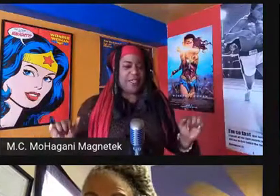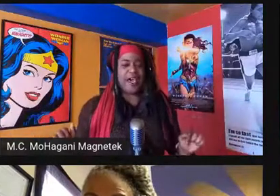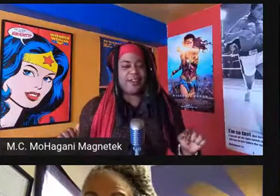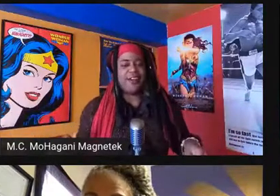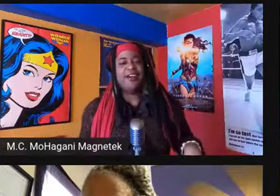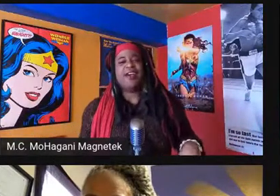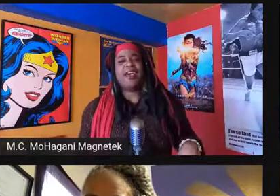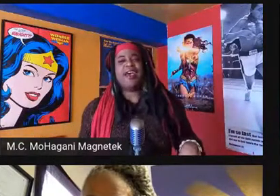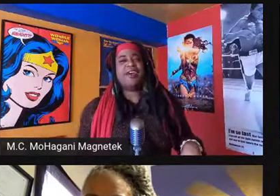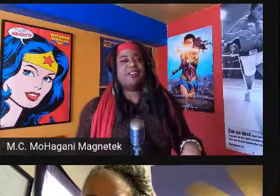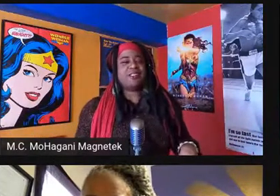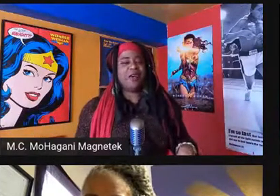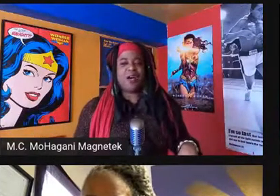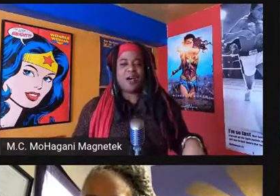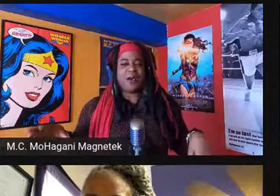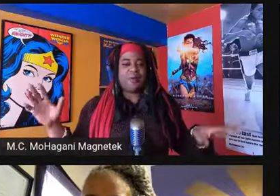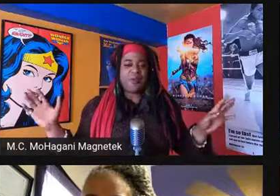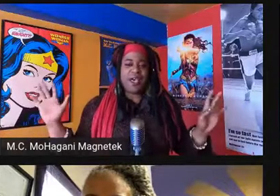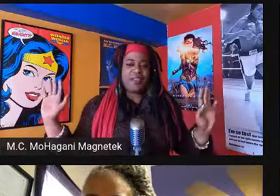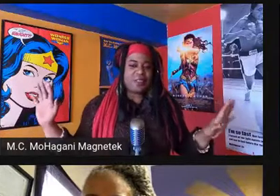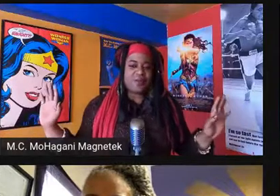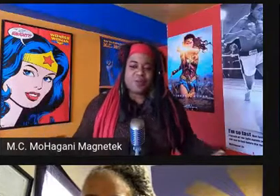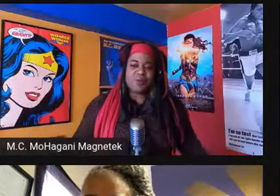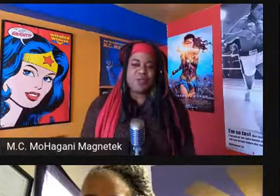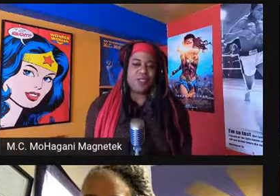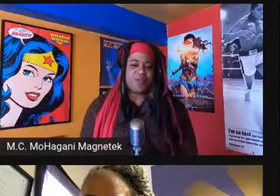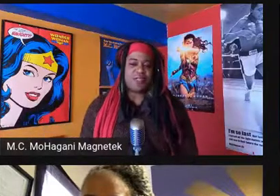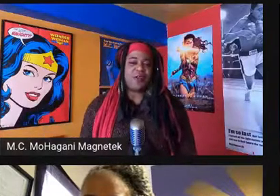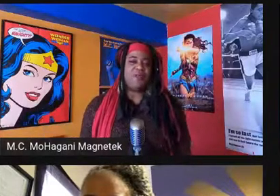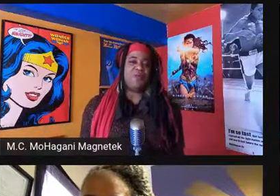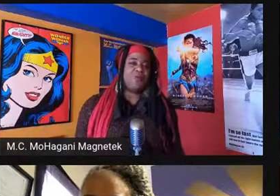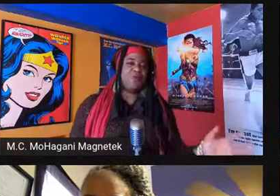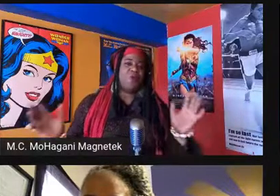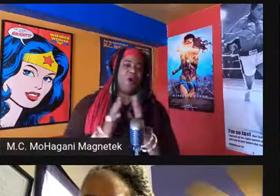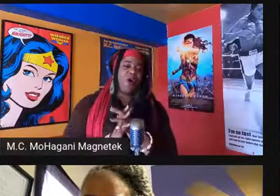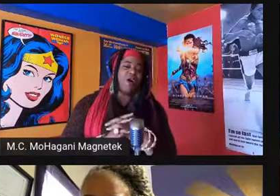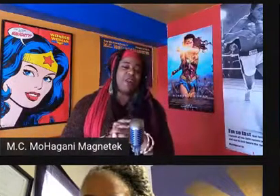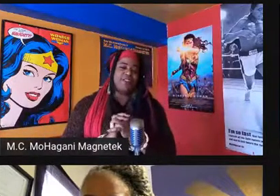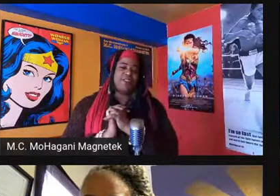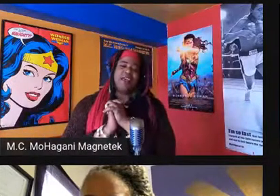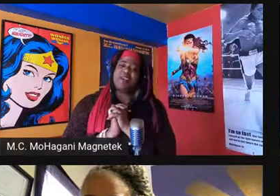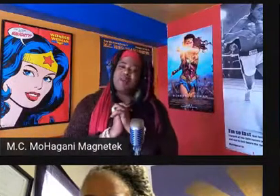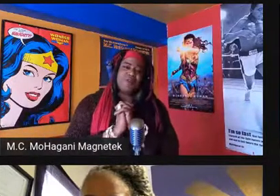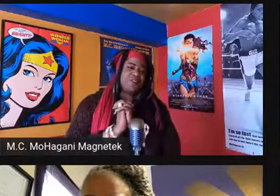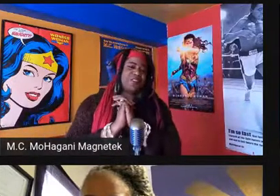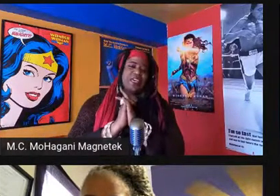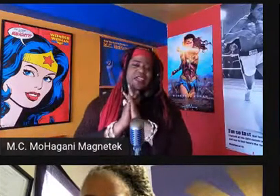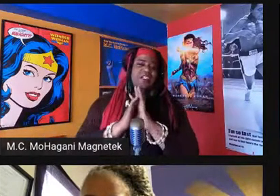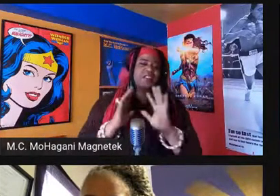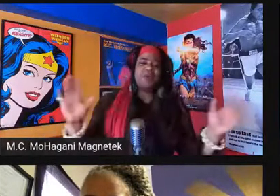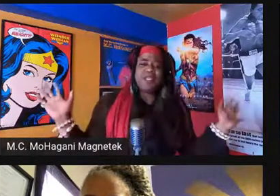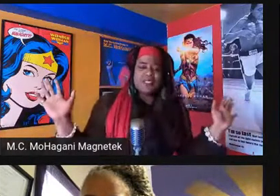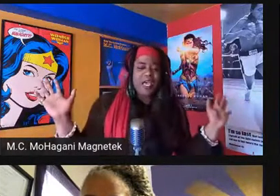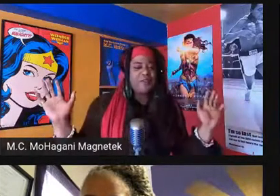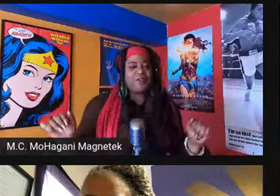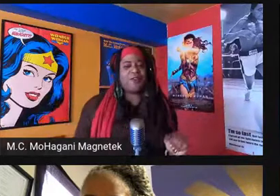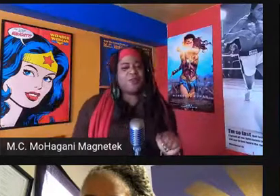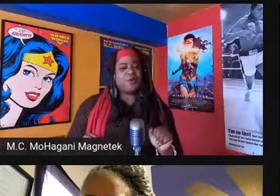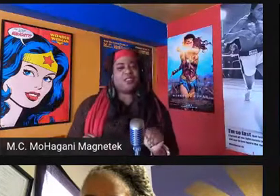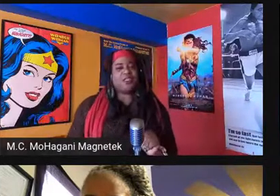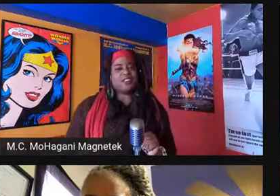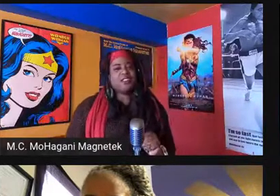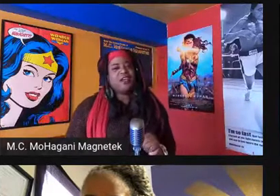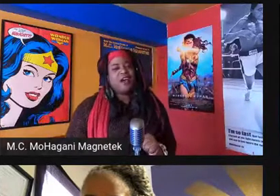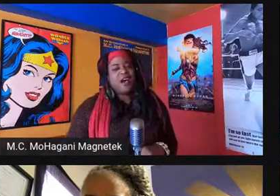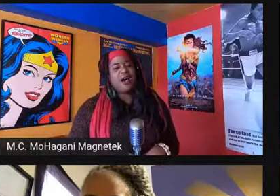this together. And so, so I'm just really, really grateful for you all. And thank you for just like spending this afternoon